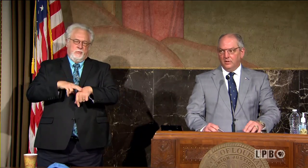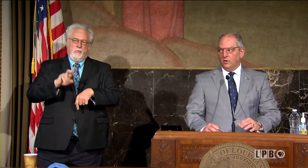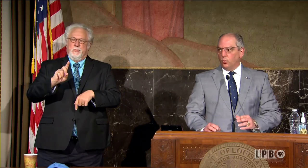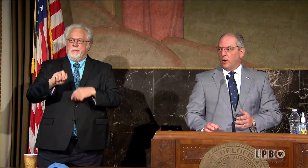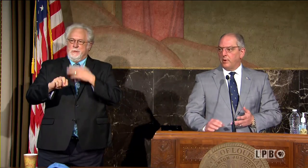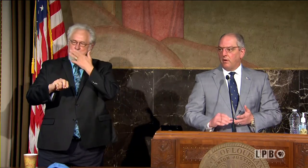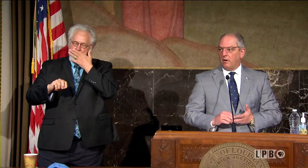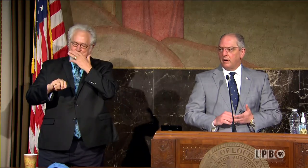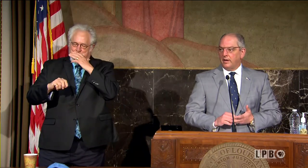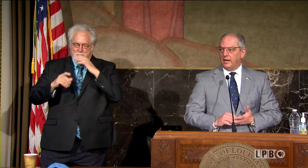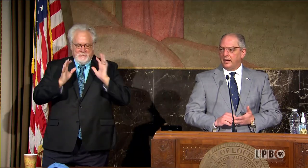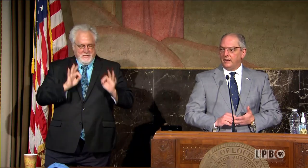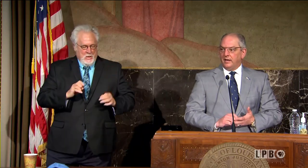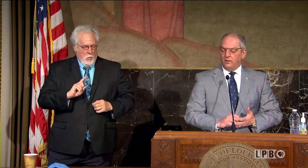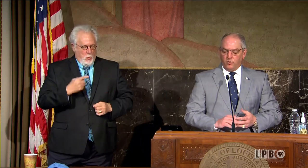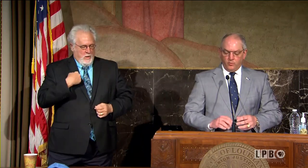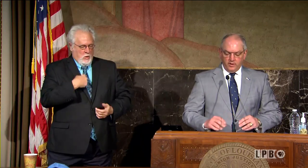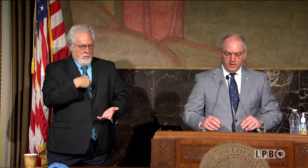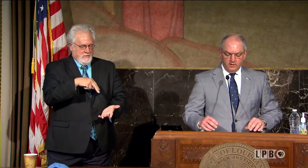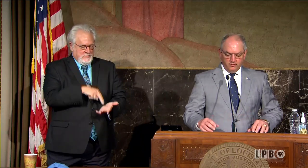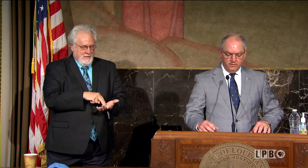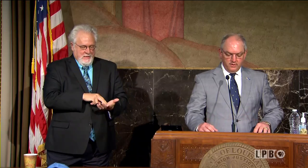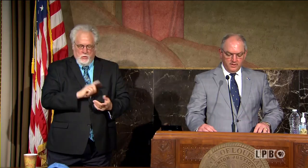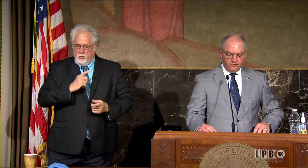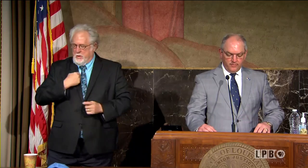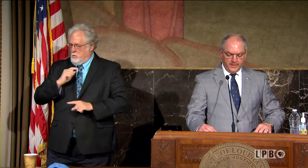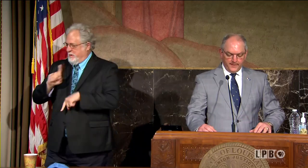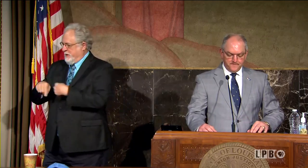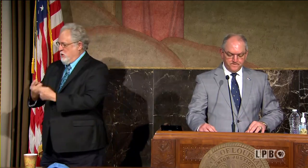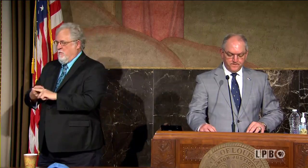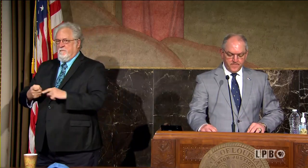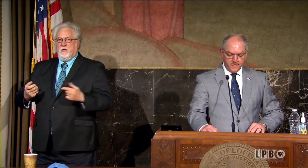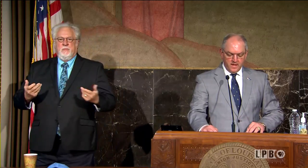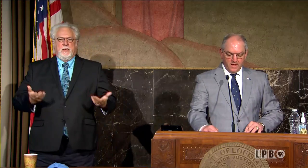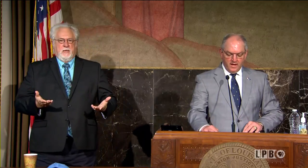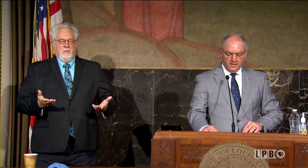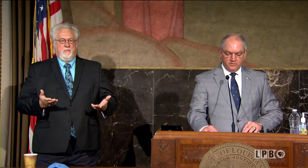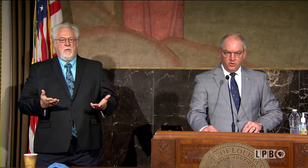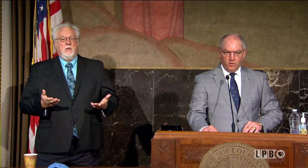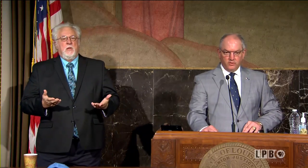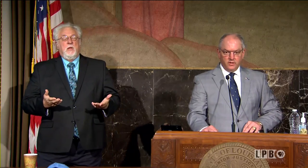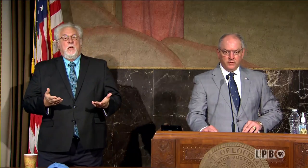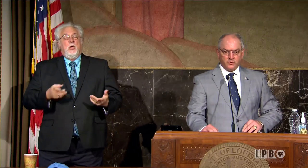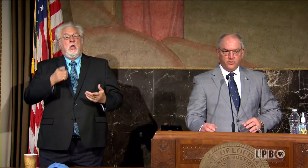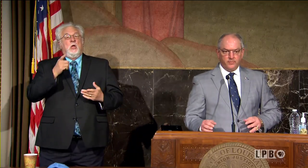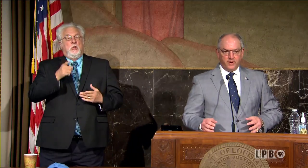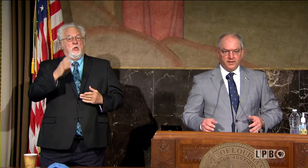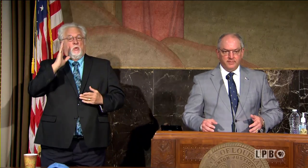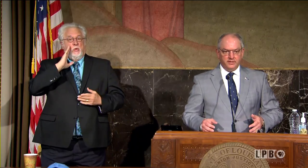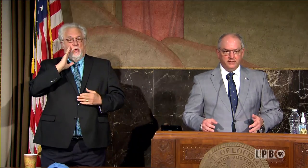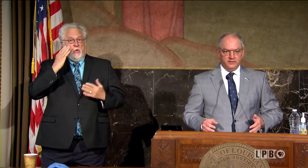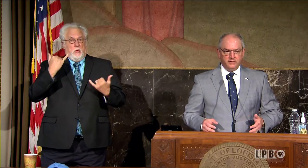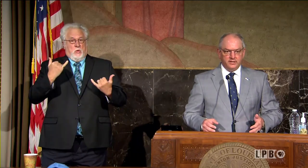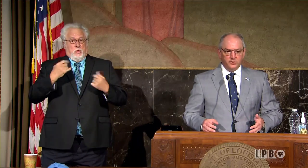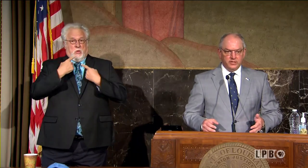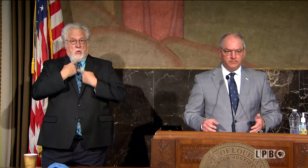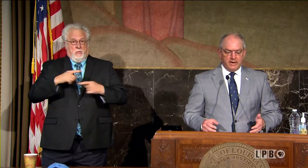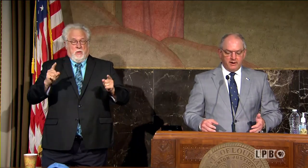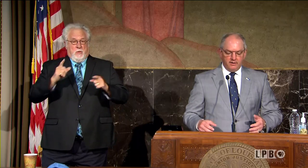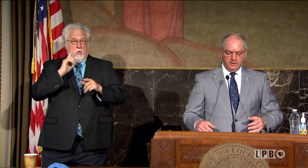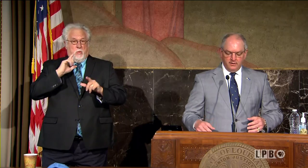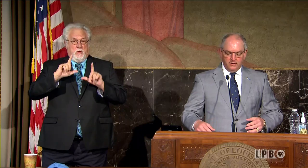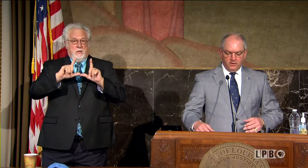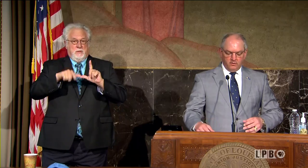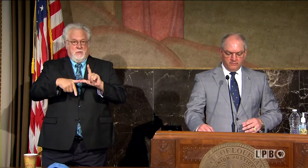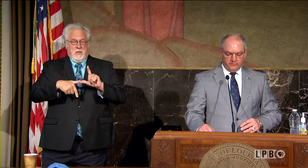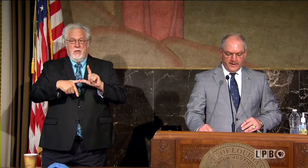determine where we are and where we go from here. As you all know, the current proclamation is set to